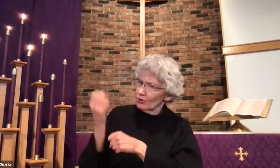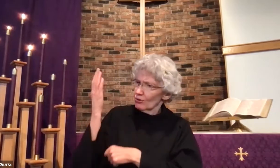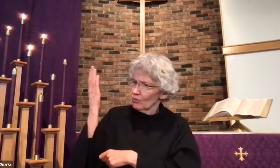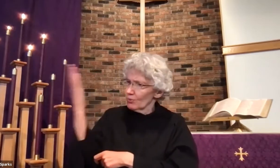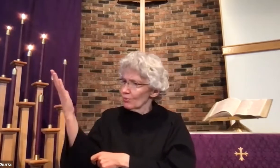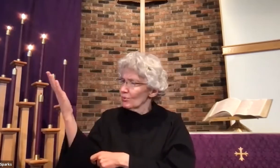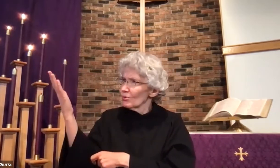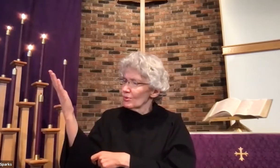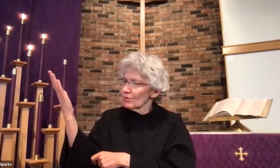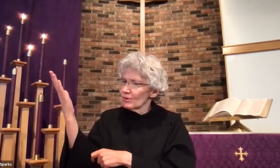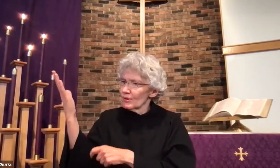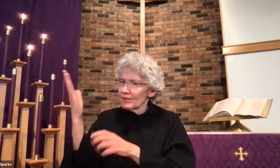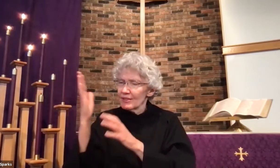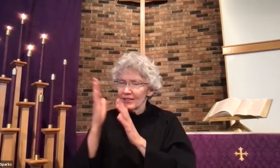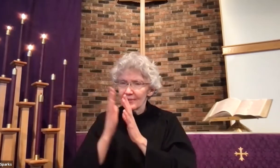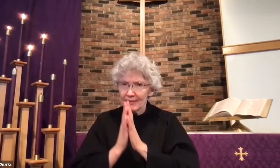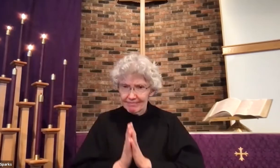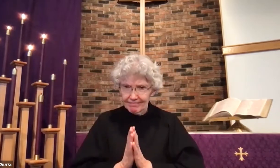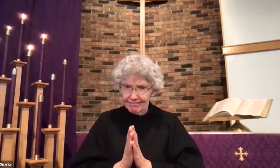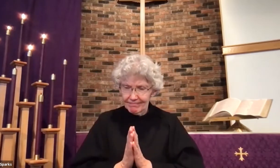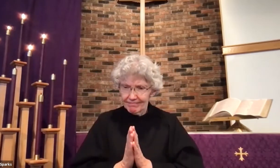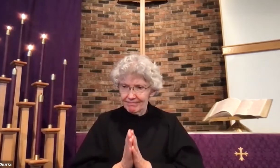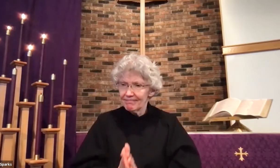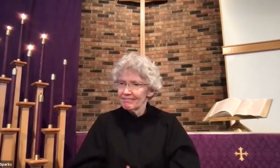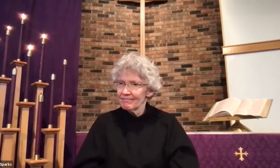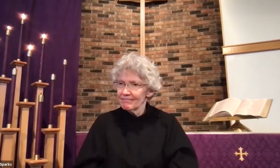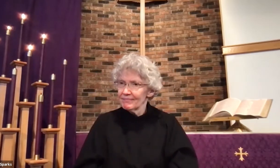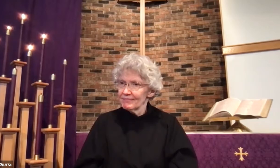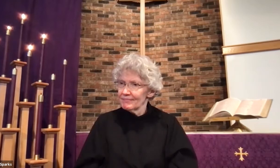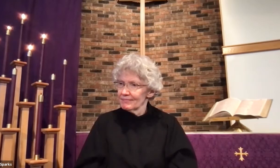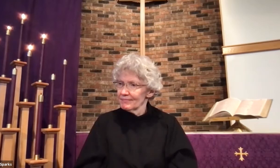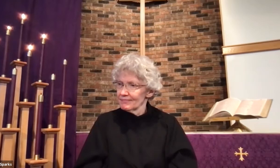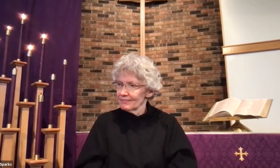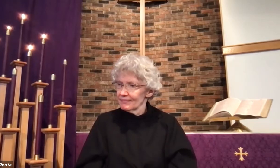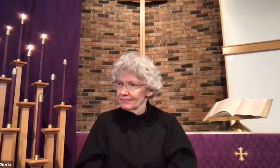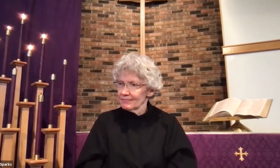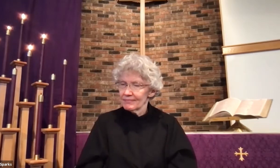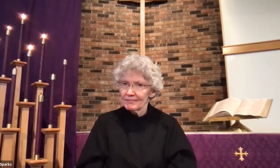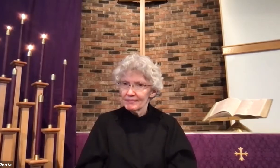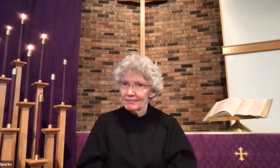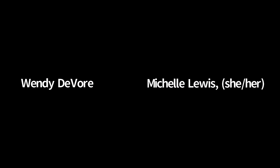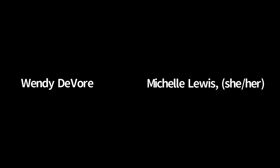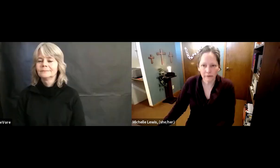Help us to put our trust in you. Amen.